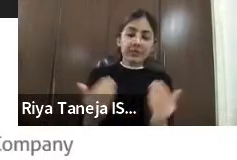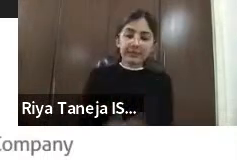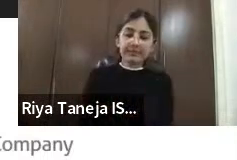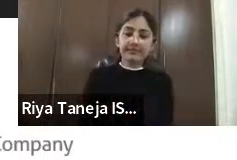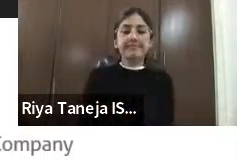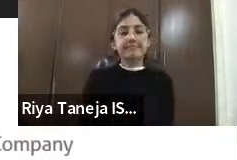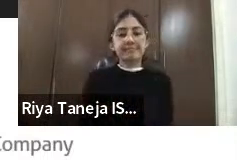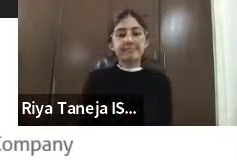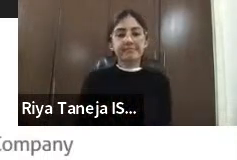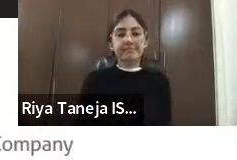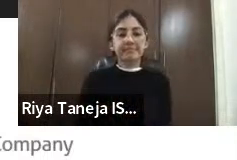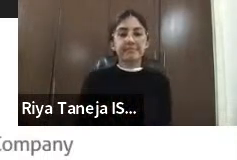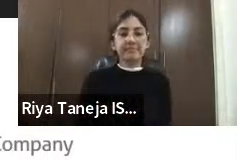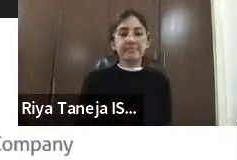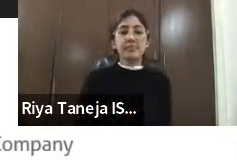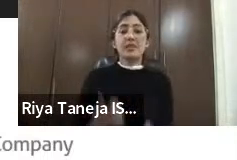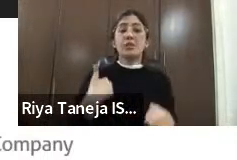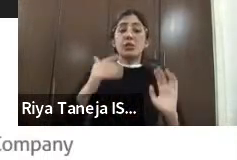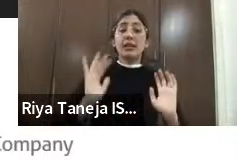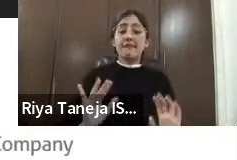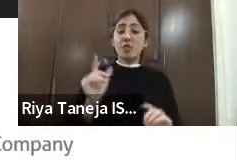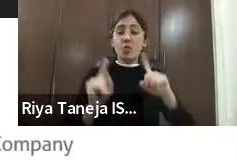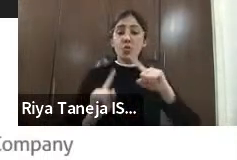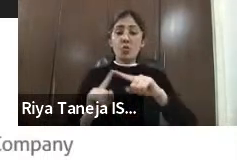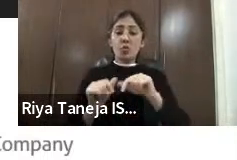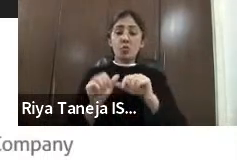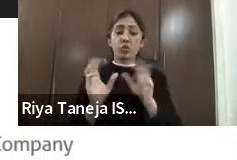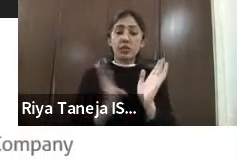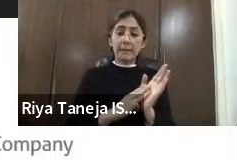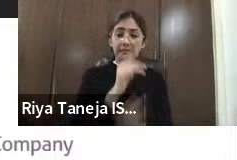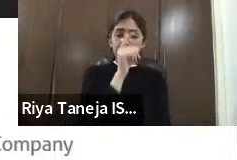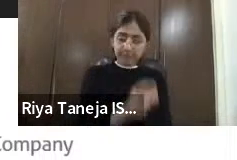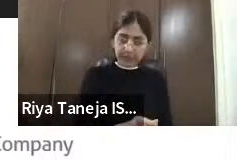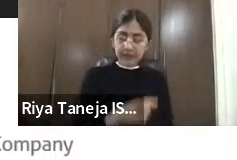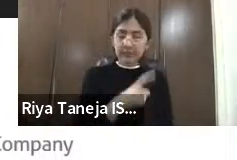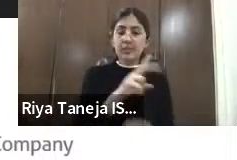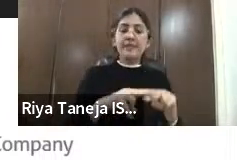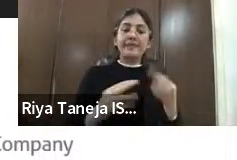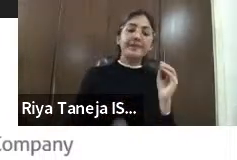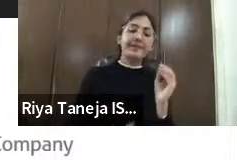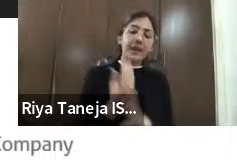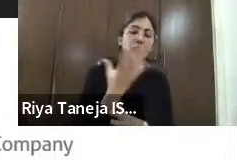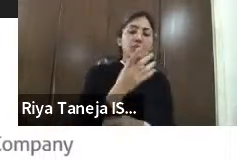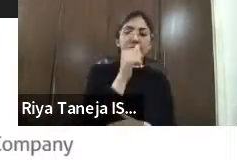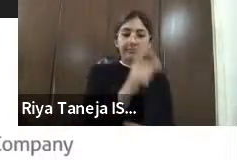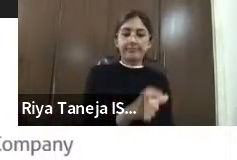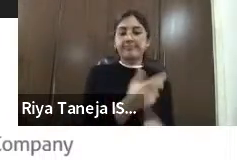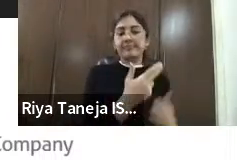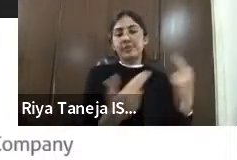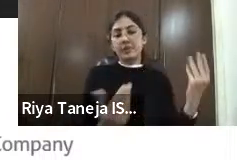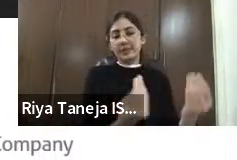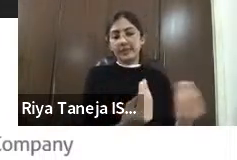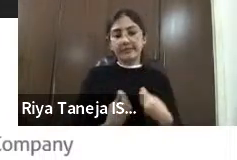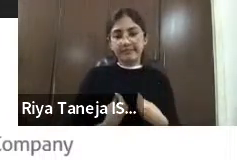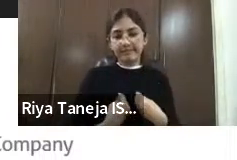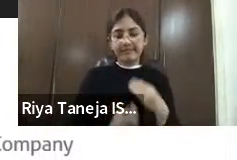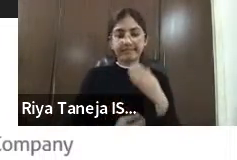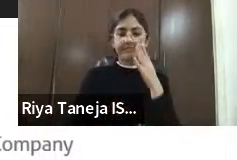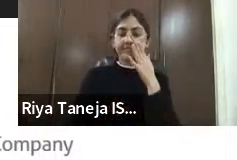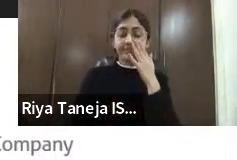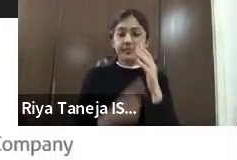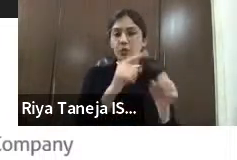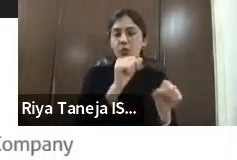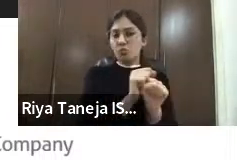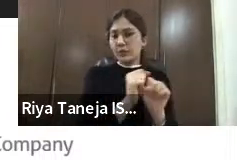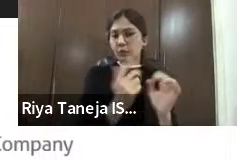We have Mr. Uttam Mukherjee, founder of Kendua Dihi Vikas Society, who is going to tell us more about the work that they do.